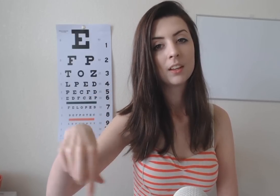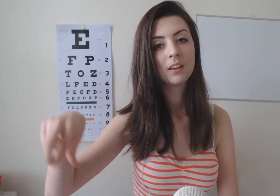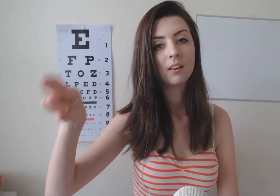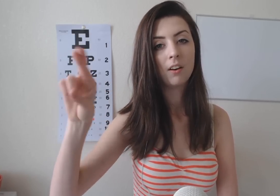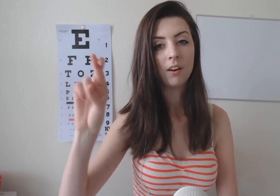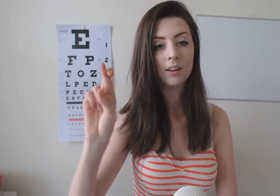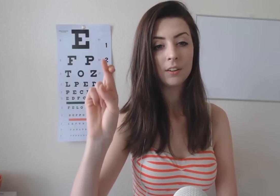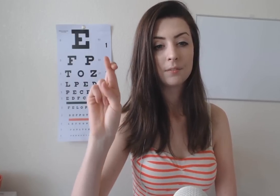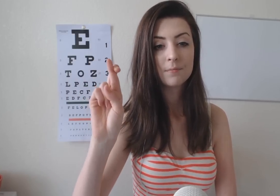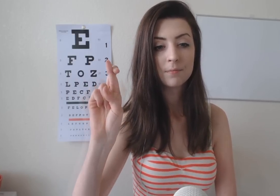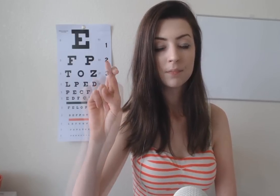R,